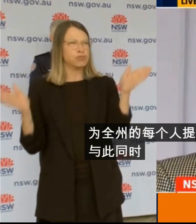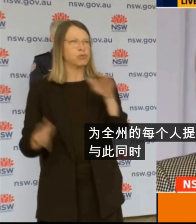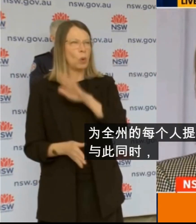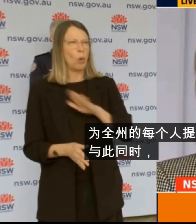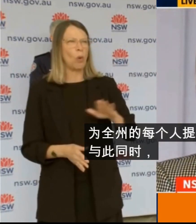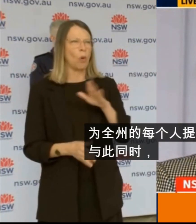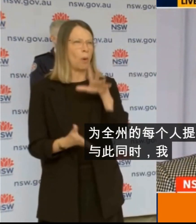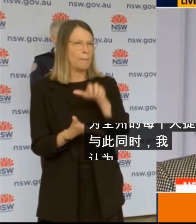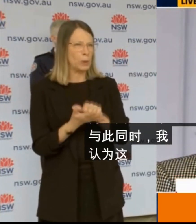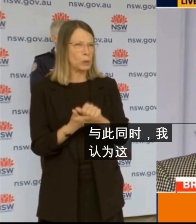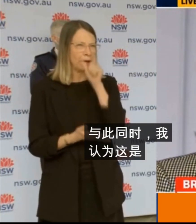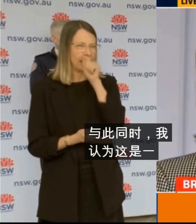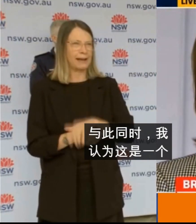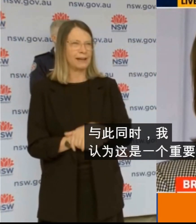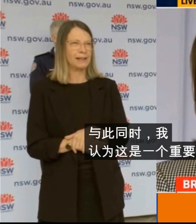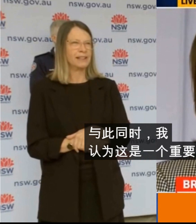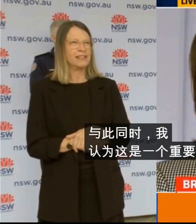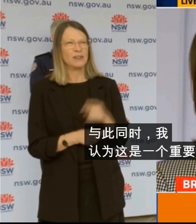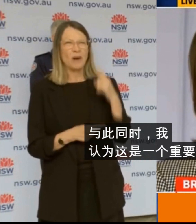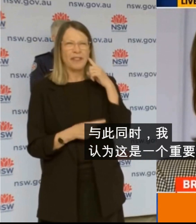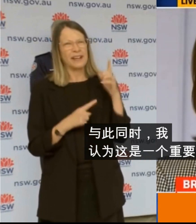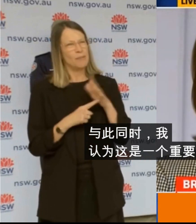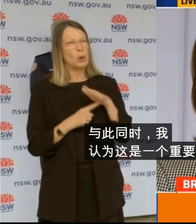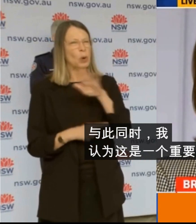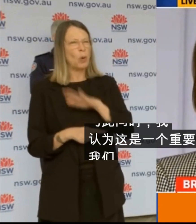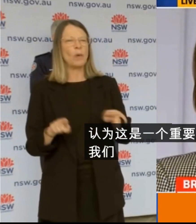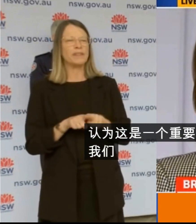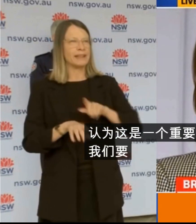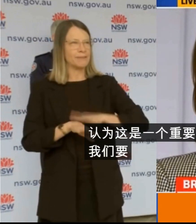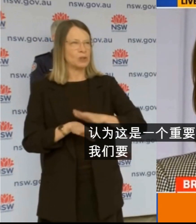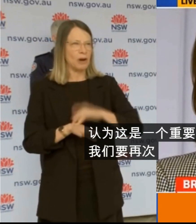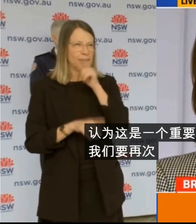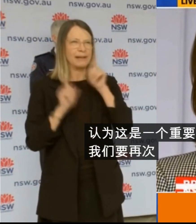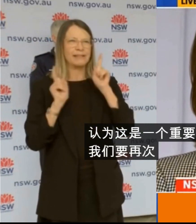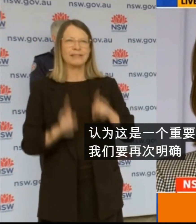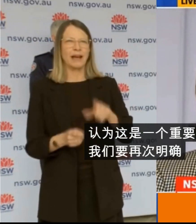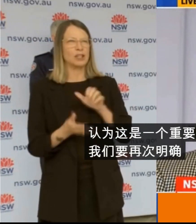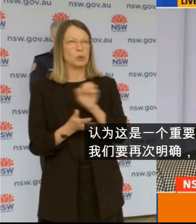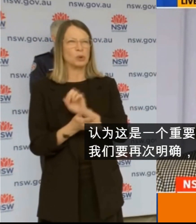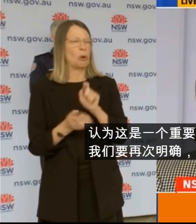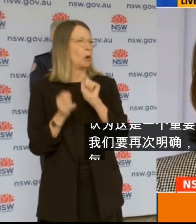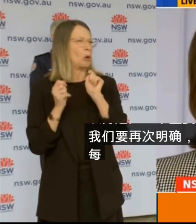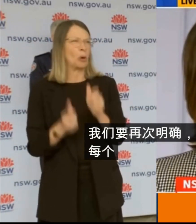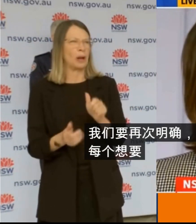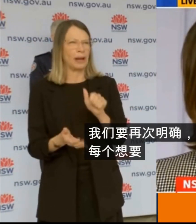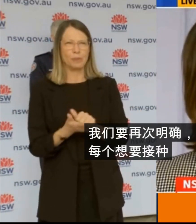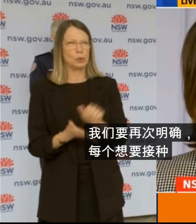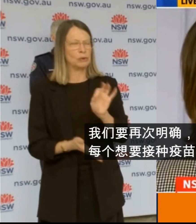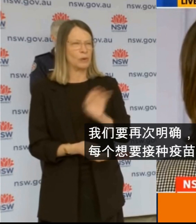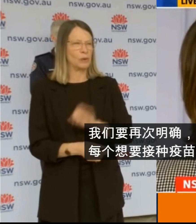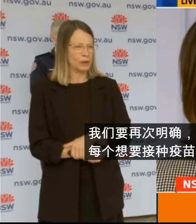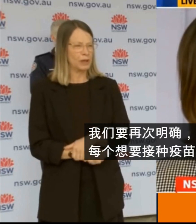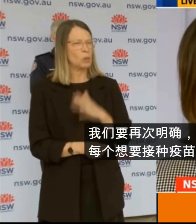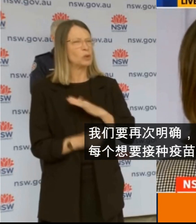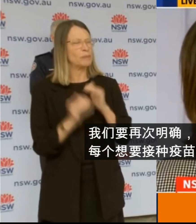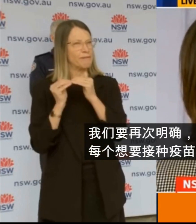state at the same time. I think that's an important point to make. And again, we want to make it clear everybody who wants